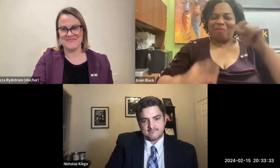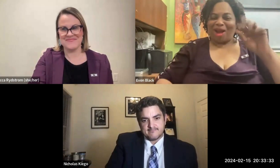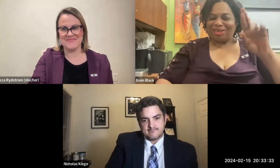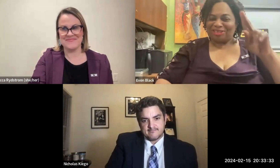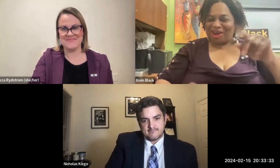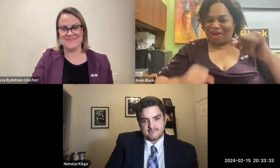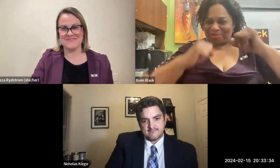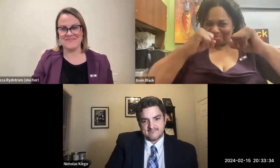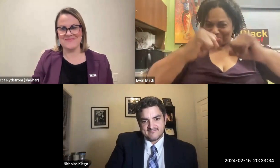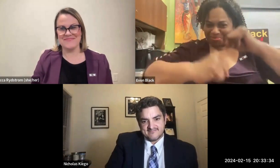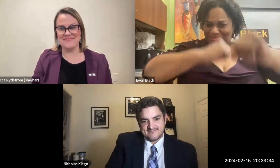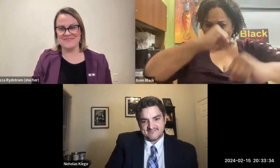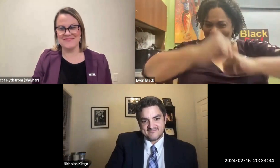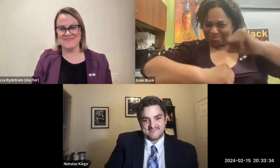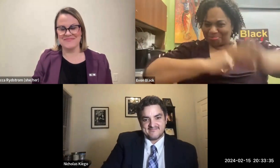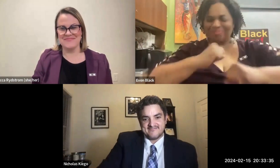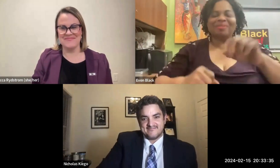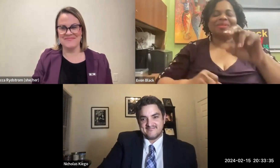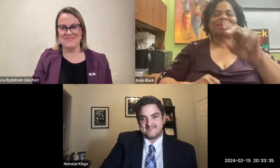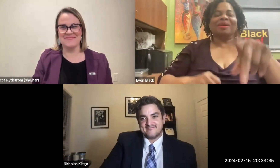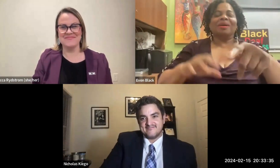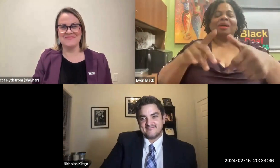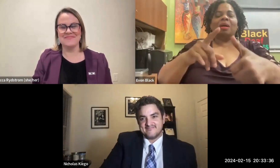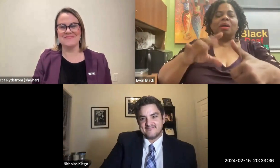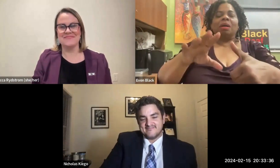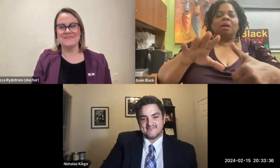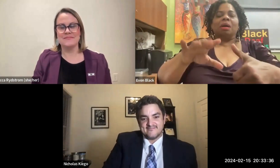Hi there, Jermaine.